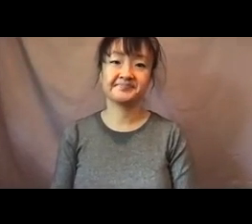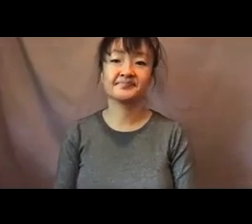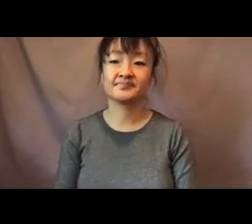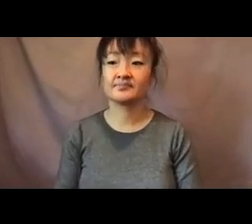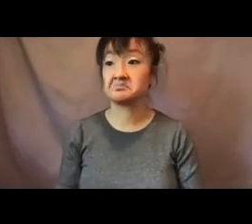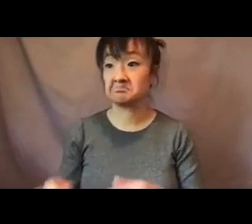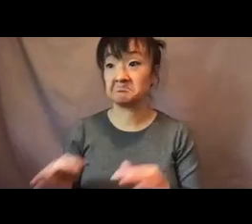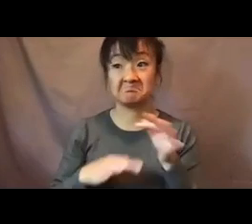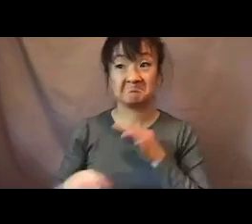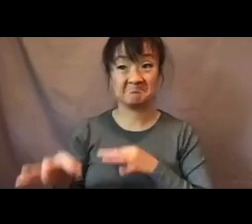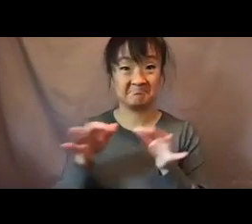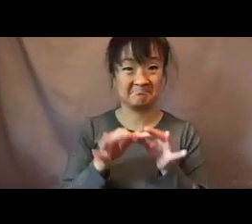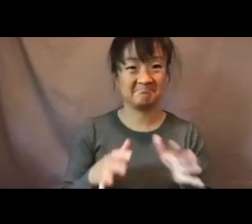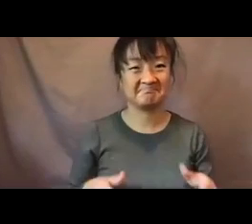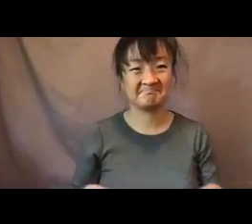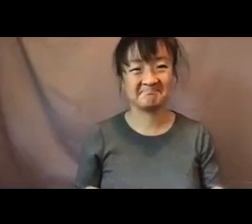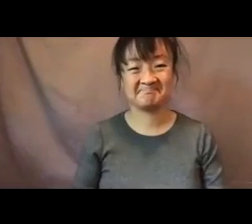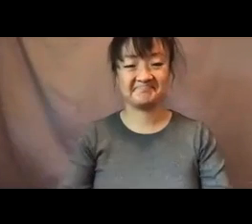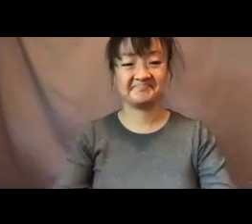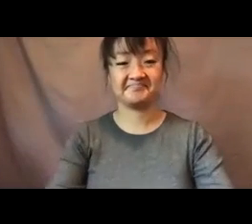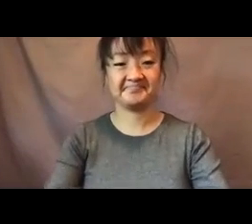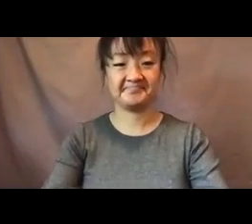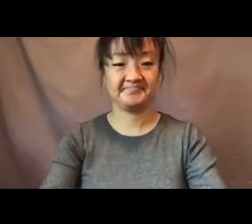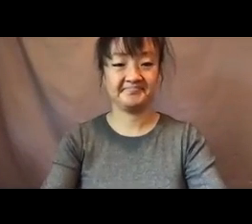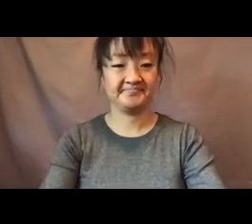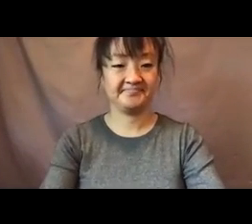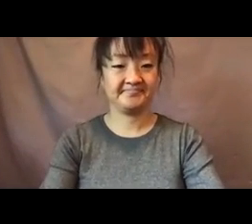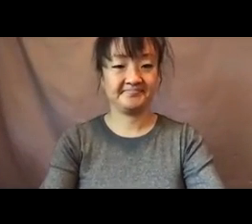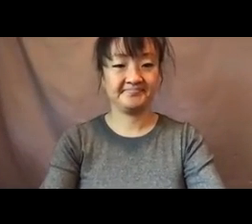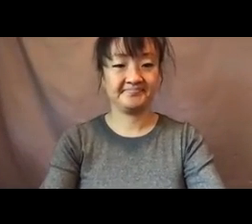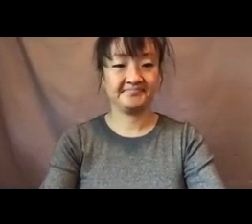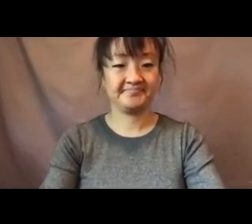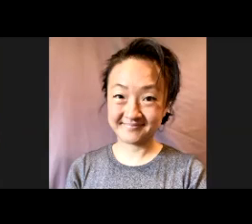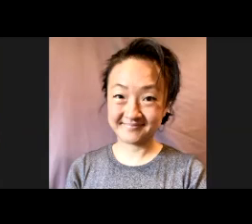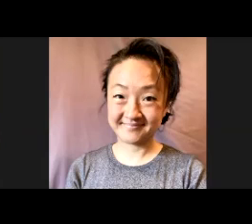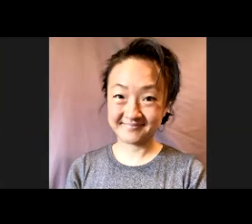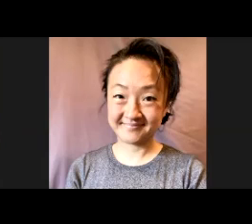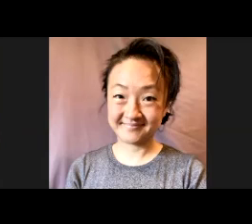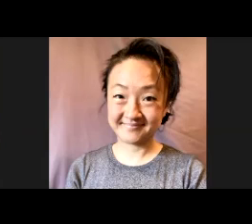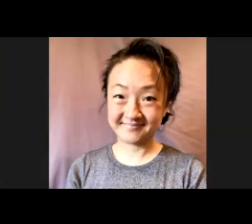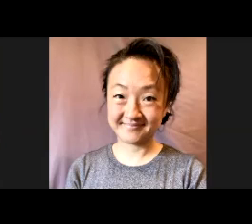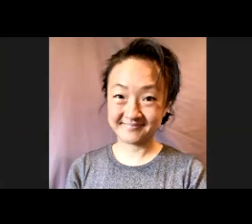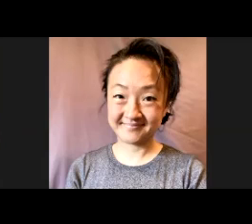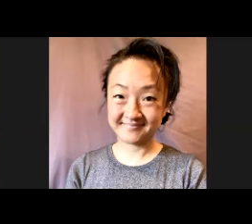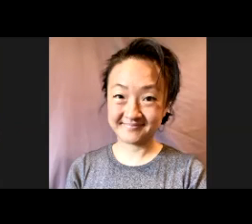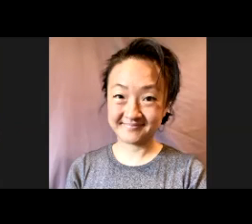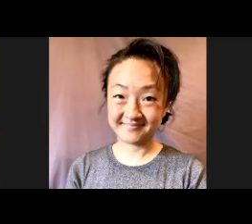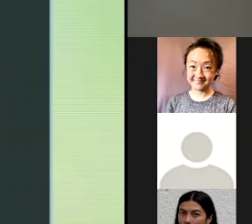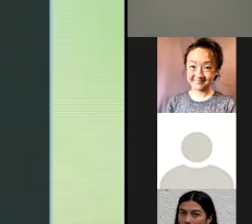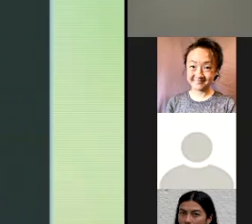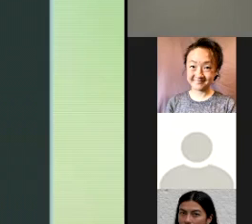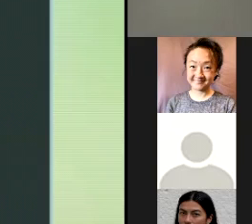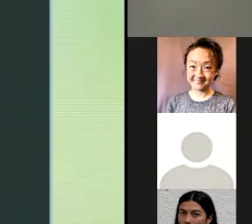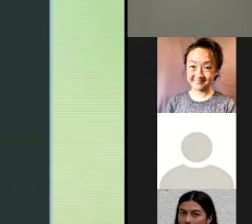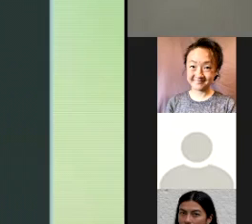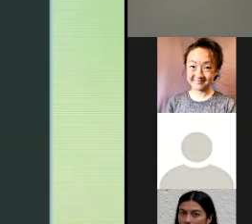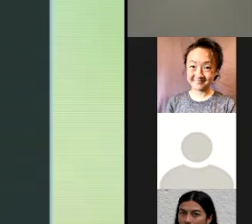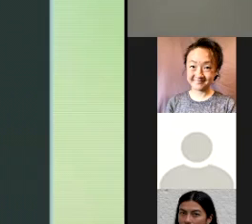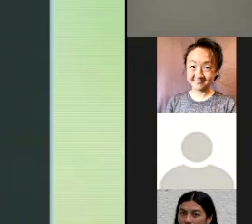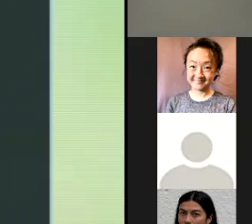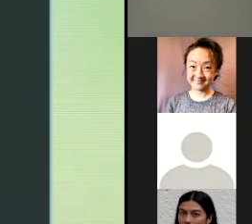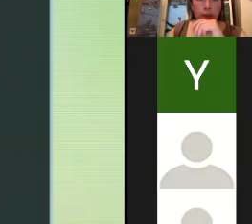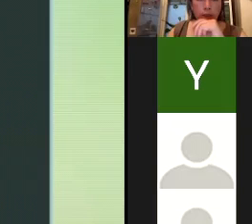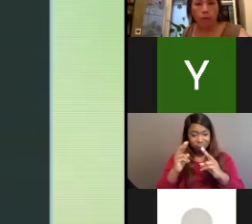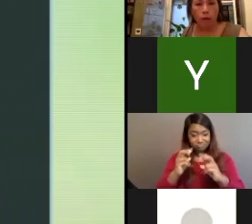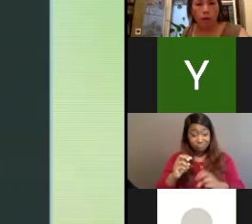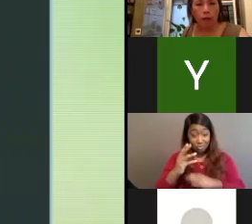I don't know, I'd like to sort of take a look and see where in the world it is that I see and feel these kinds of forces at play,